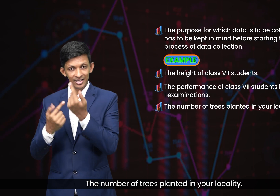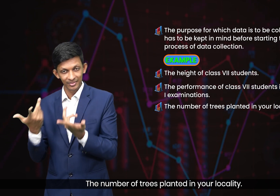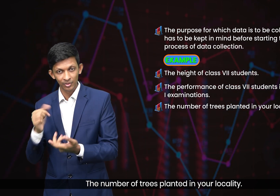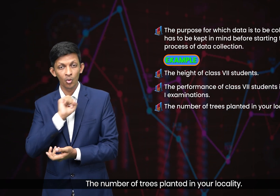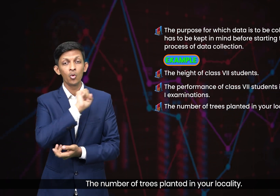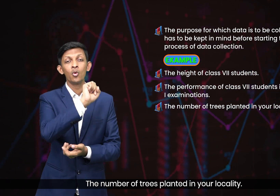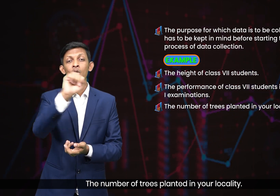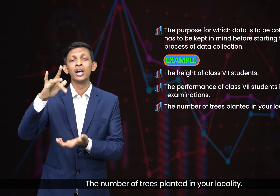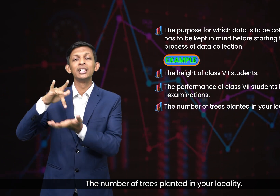locality.